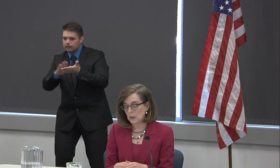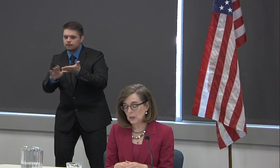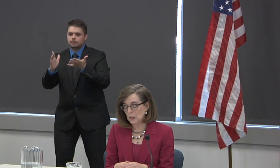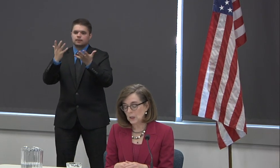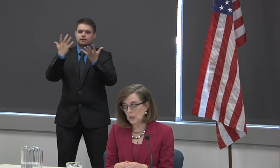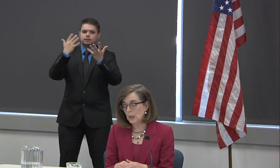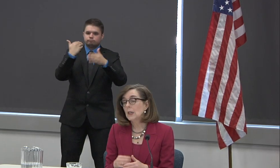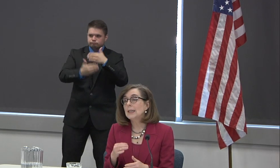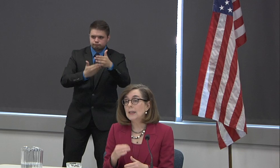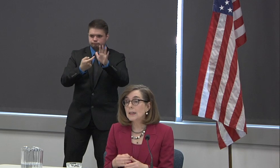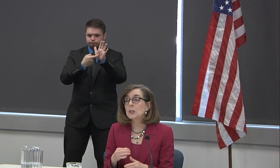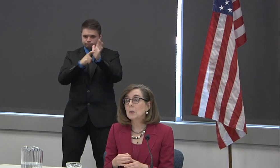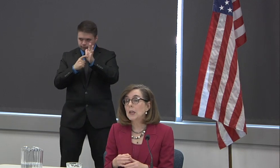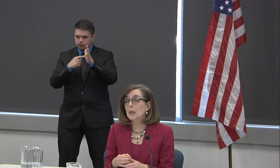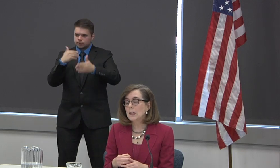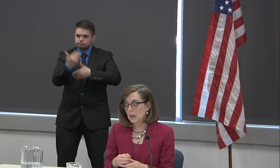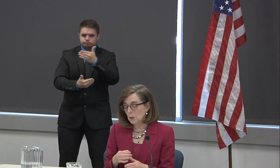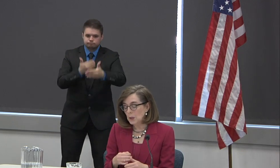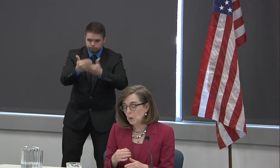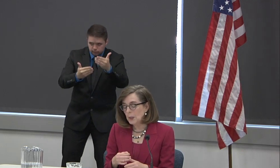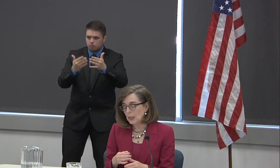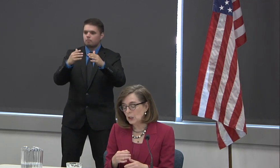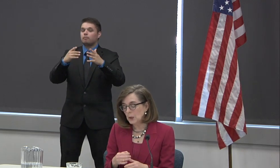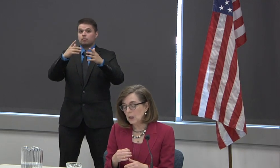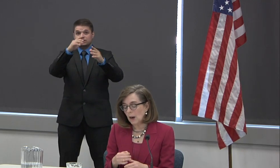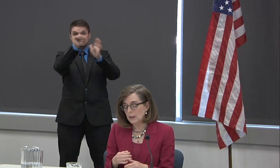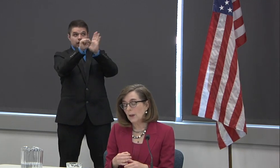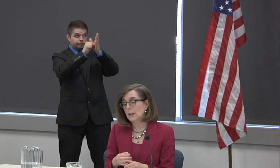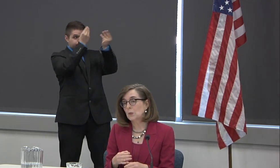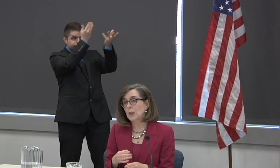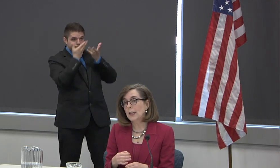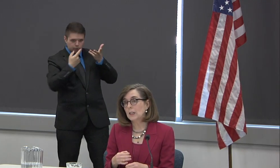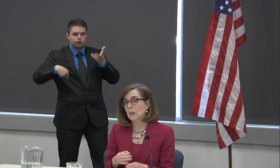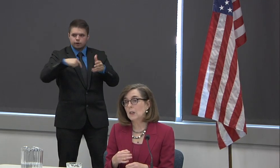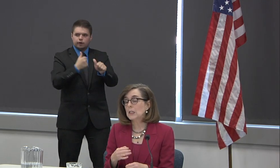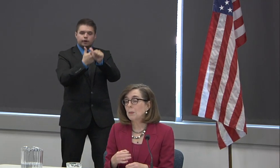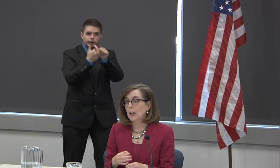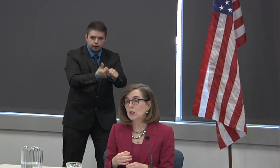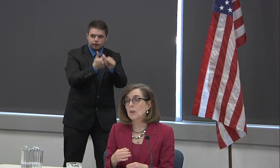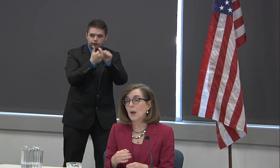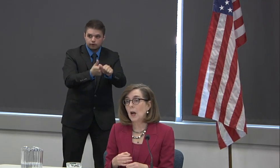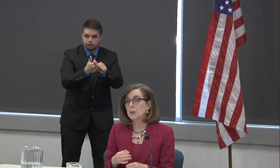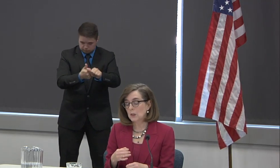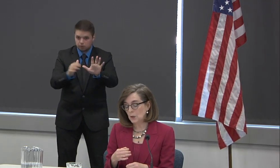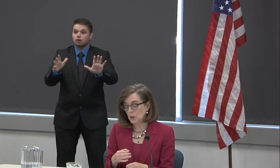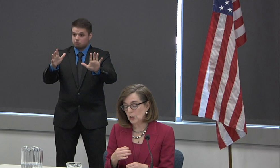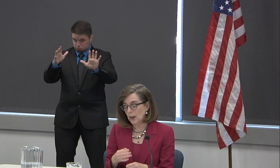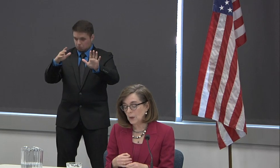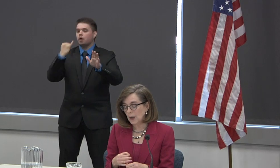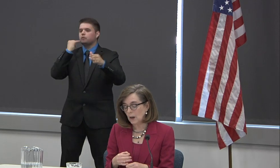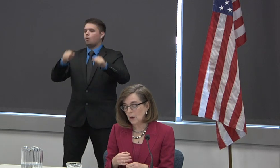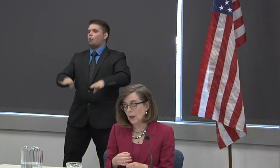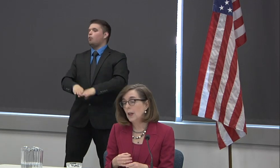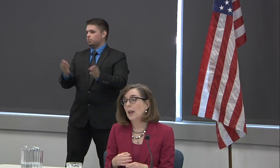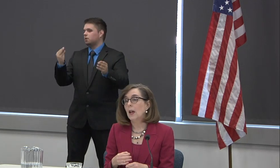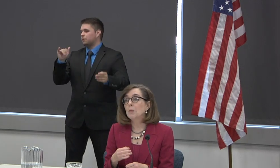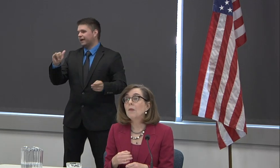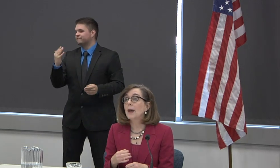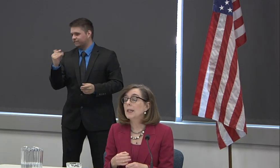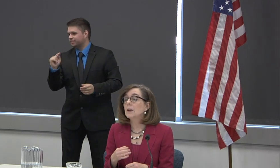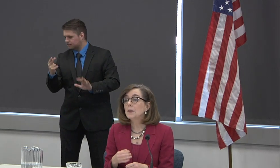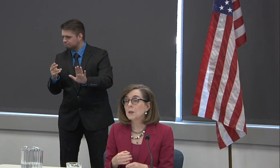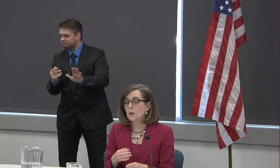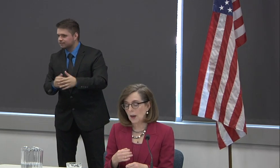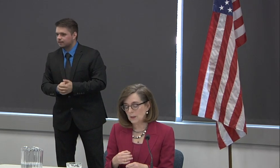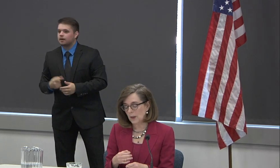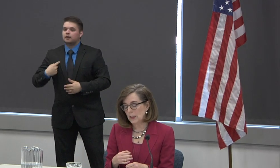restrictions. Next week, we will be issuing guidelines related to the expansion of options for childcare and providing